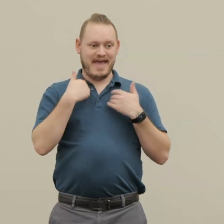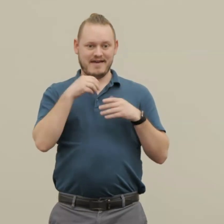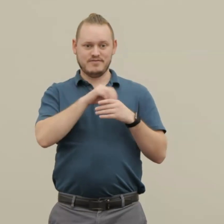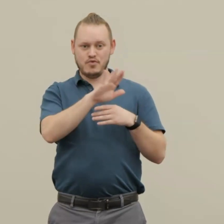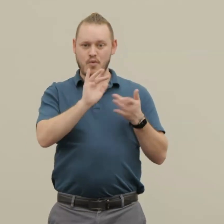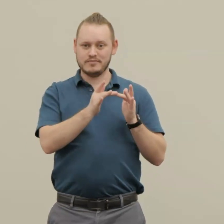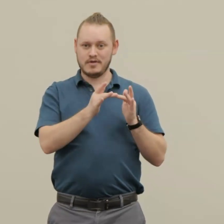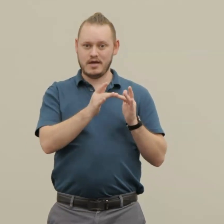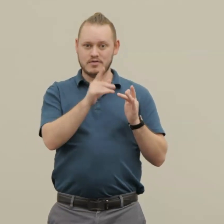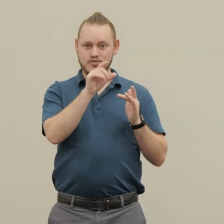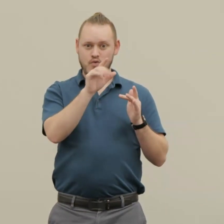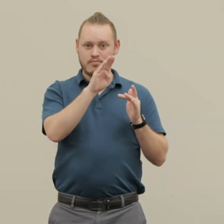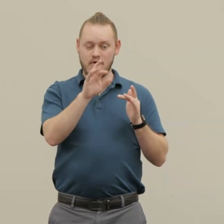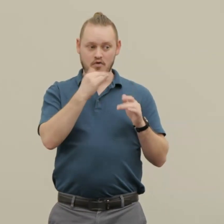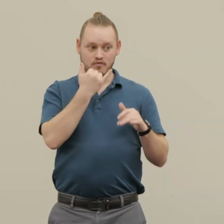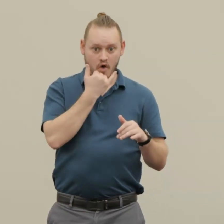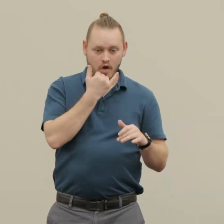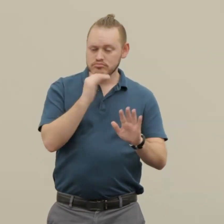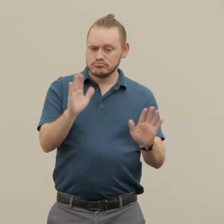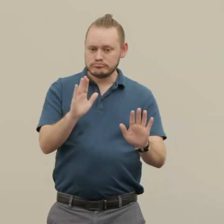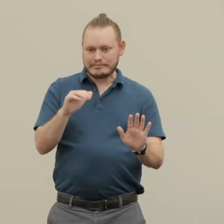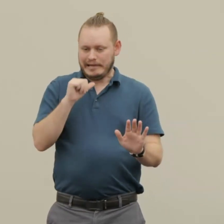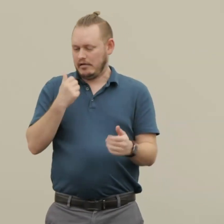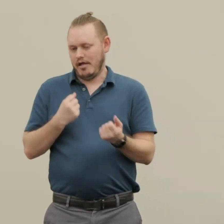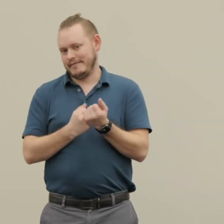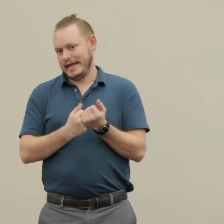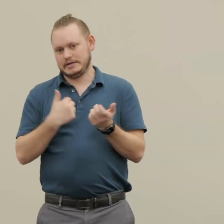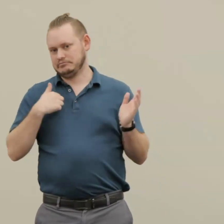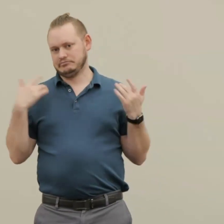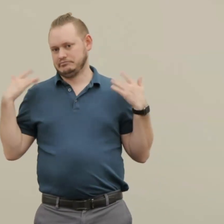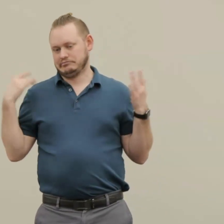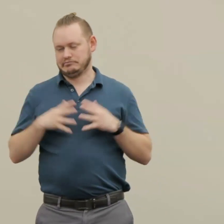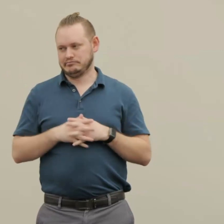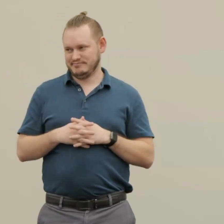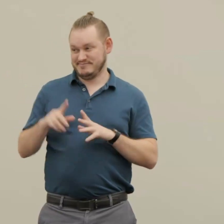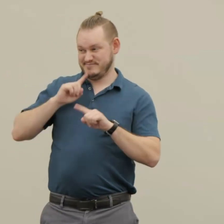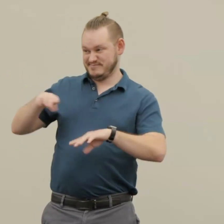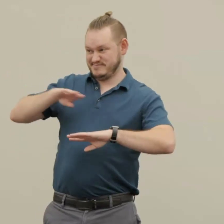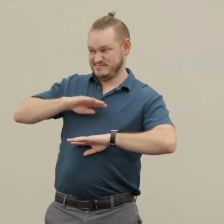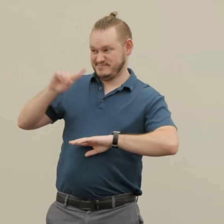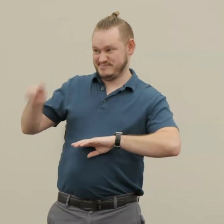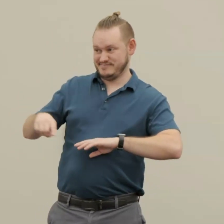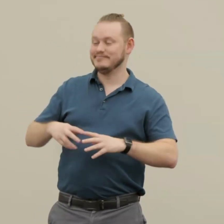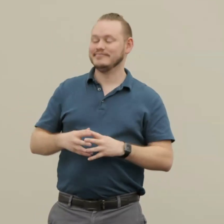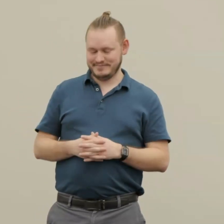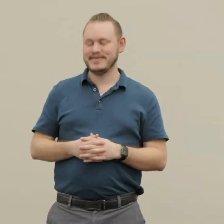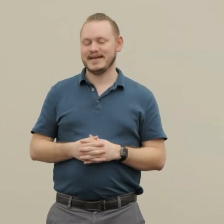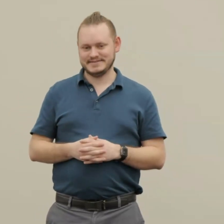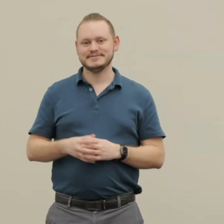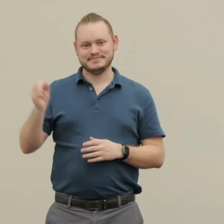those. I'm not a fan of them. Does that answer your question?